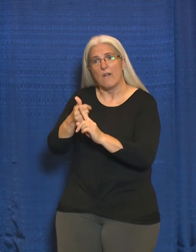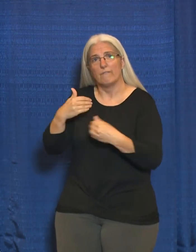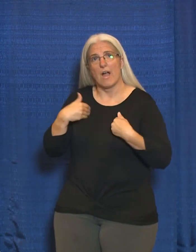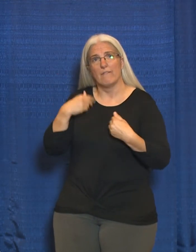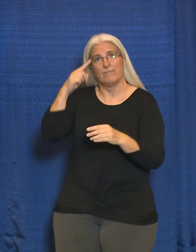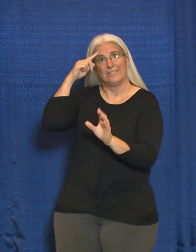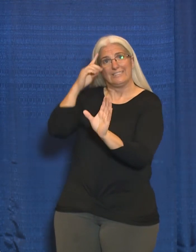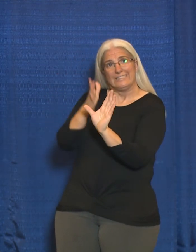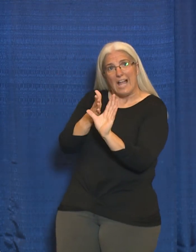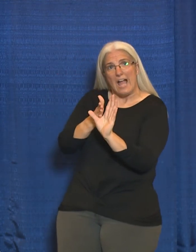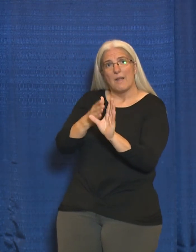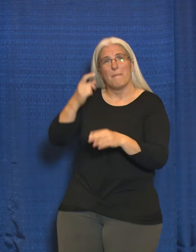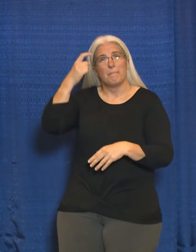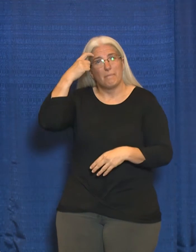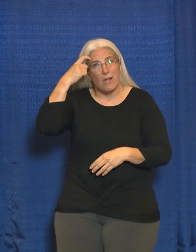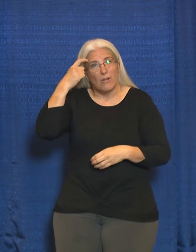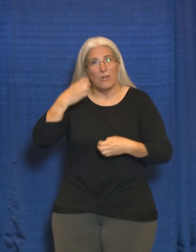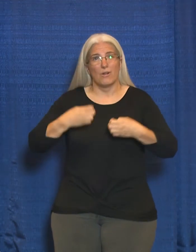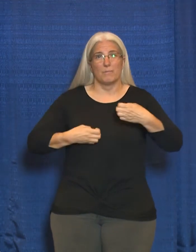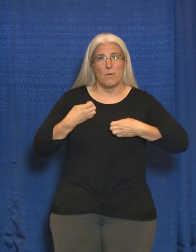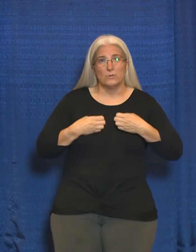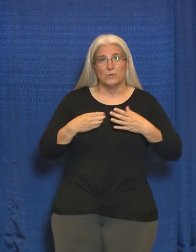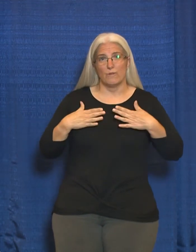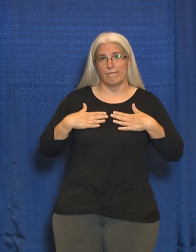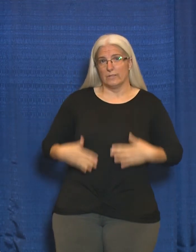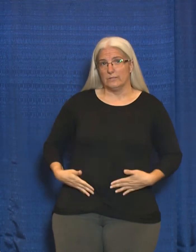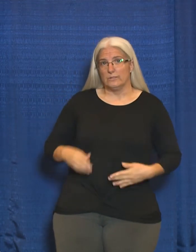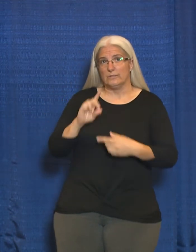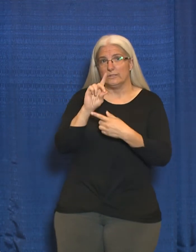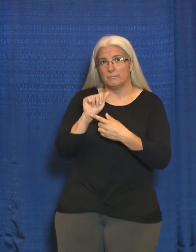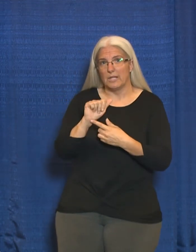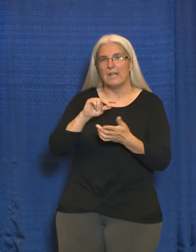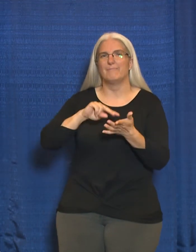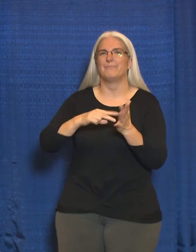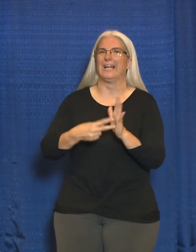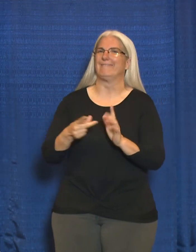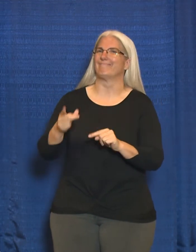to register or unable to vote.